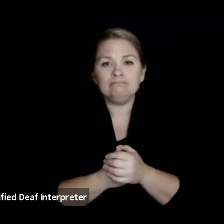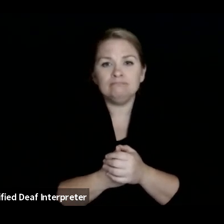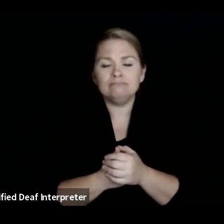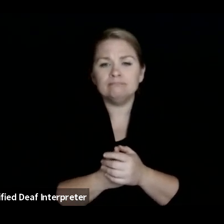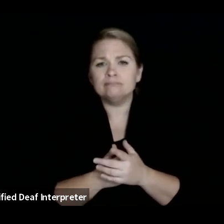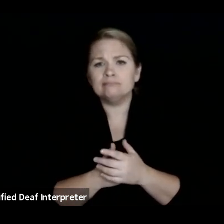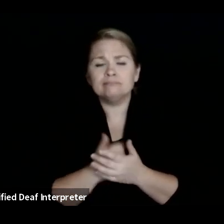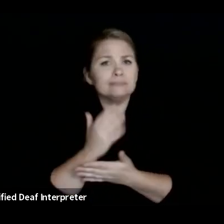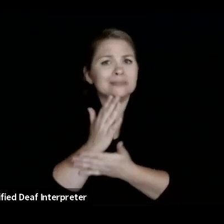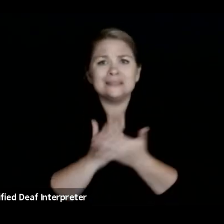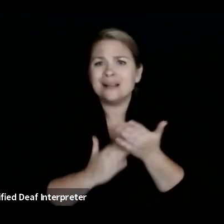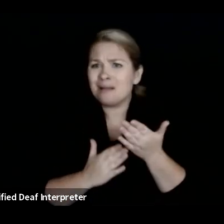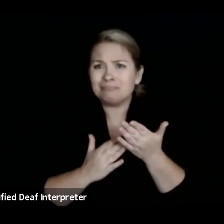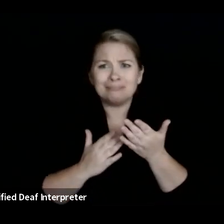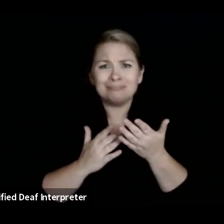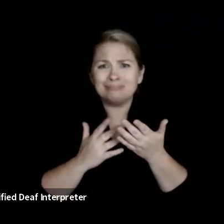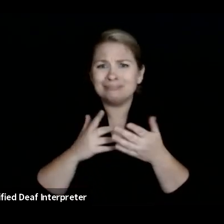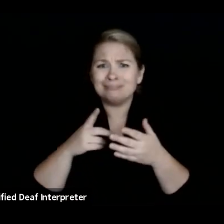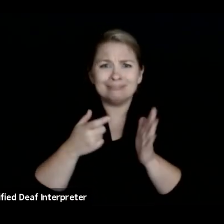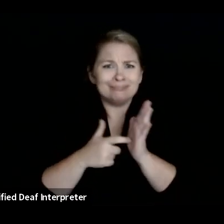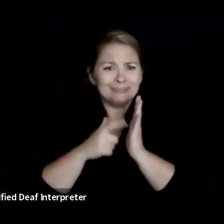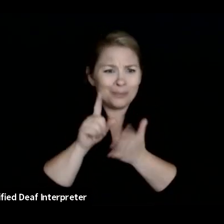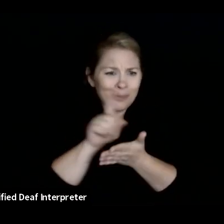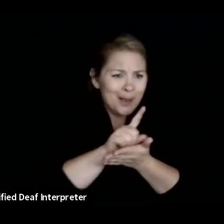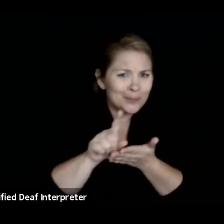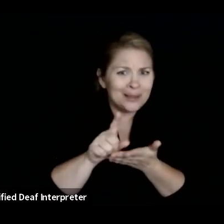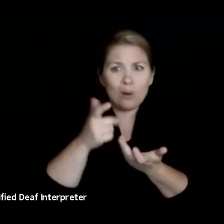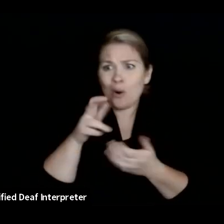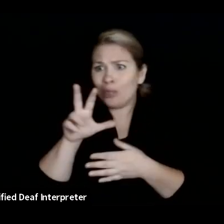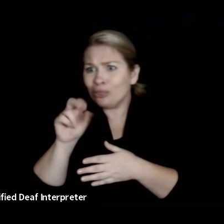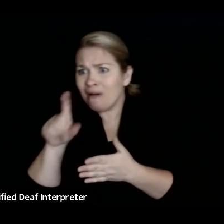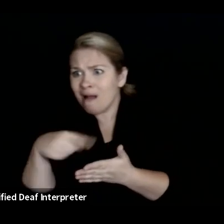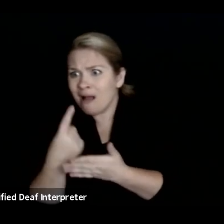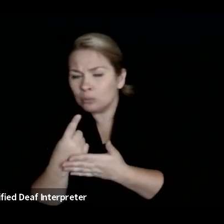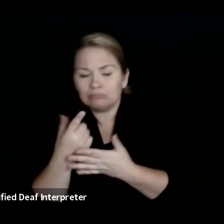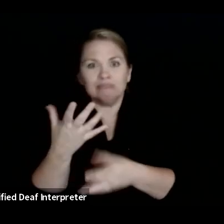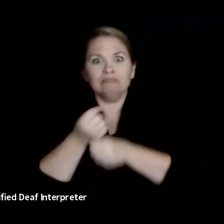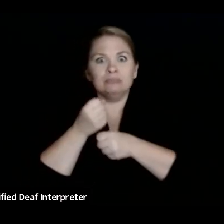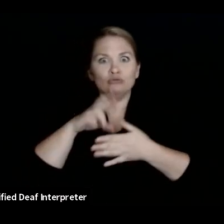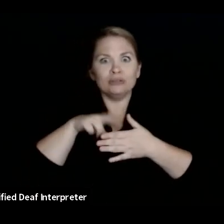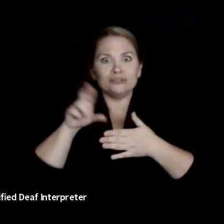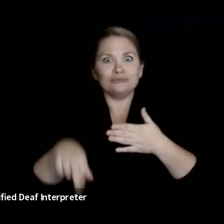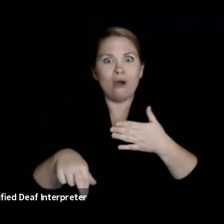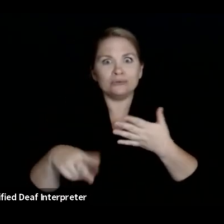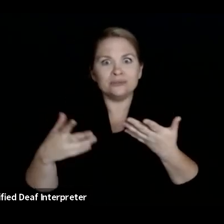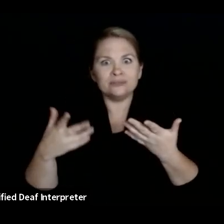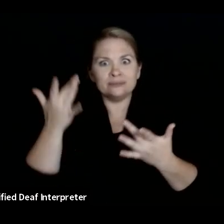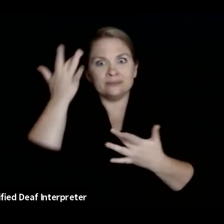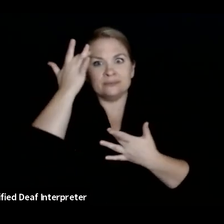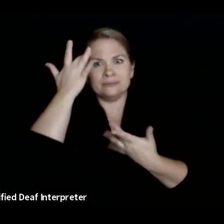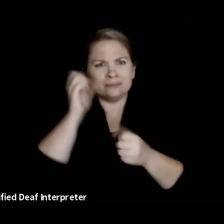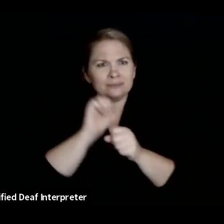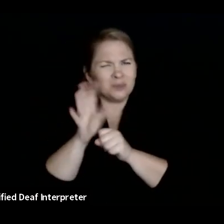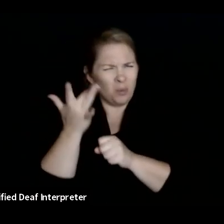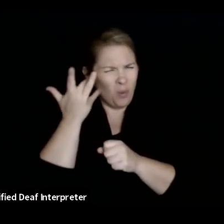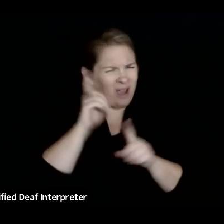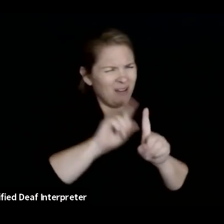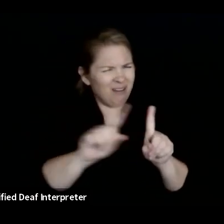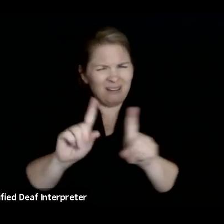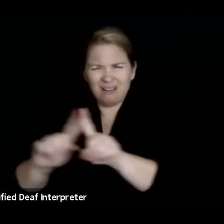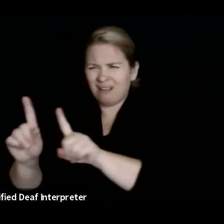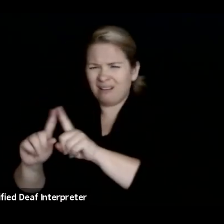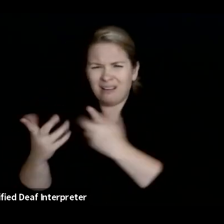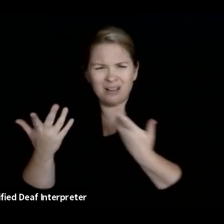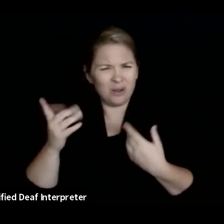back within 30 hours. Is that a function of where those tests are getting processed? And do you have any sense of the average time it's